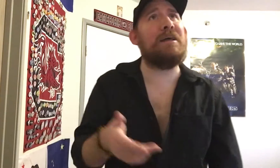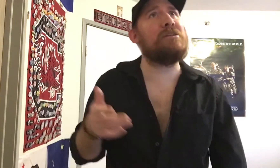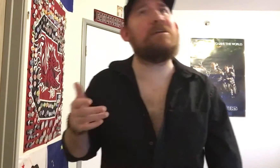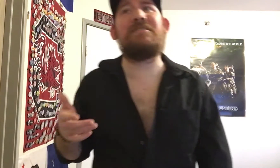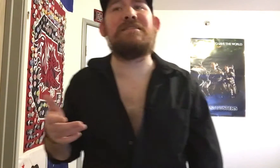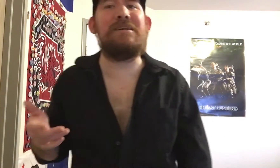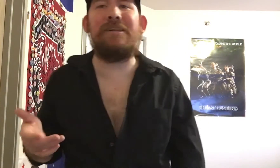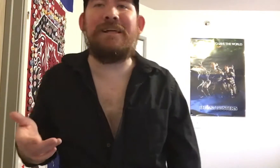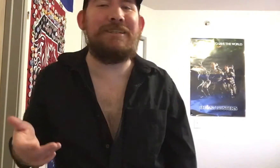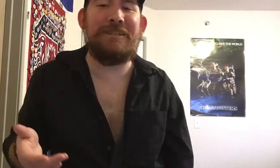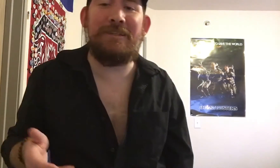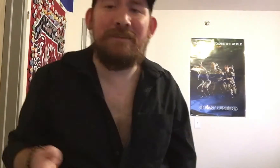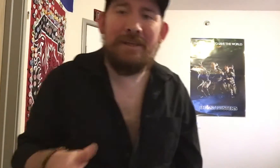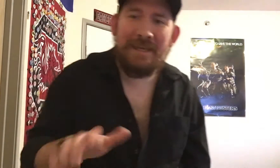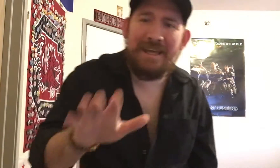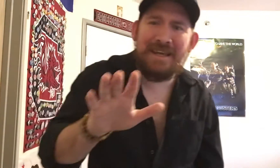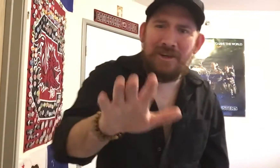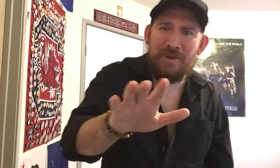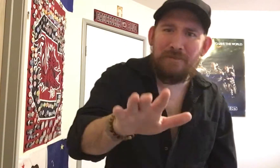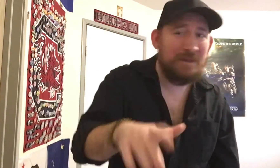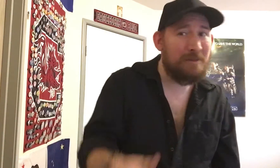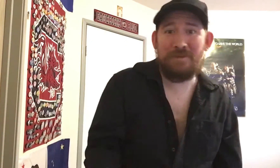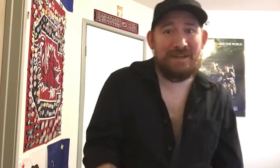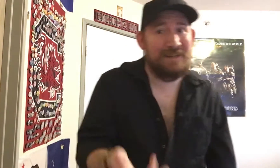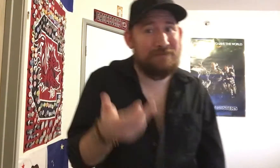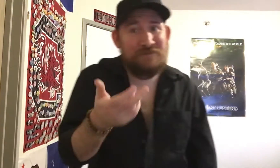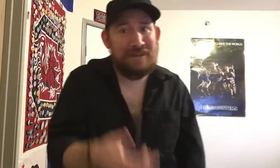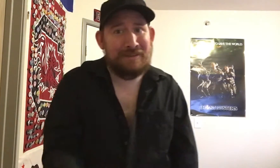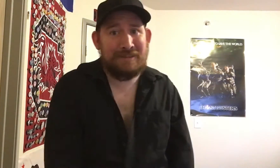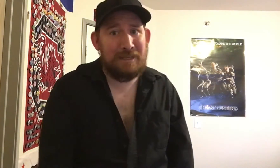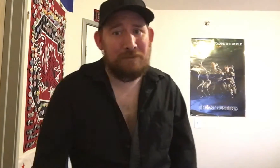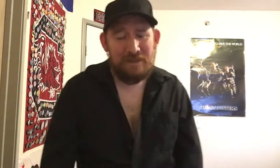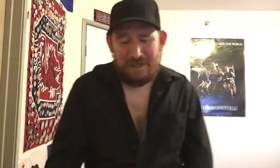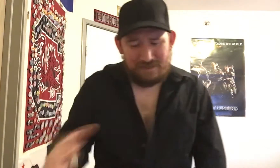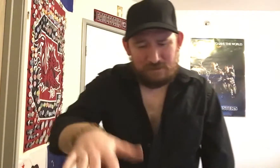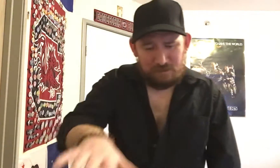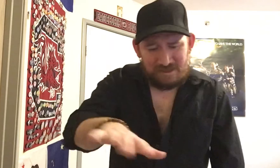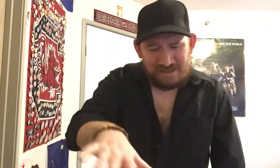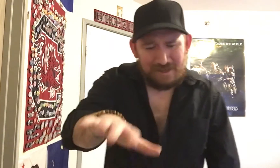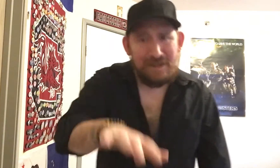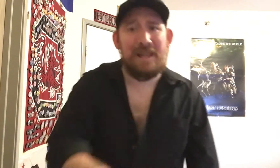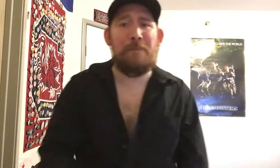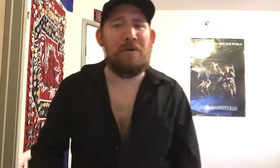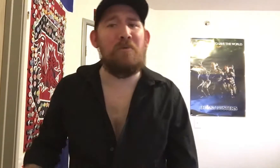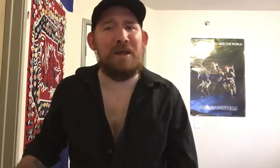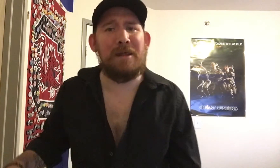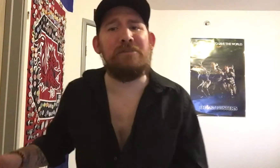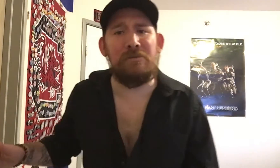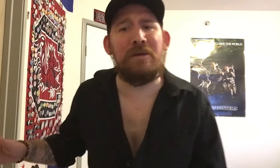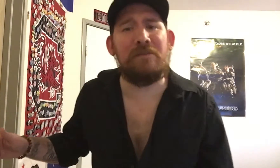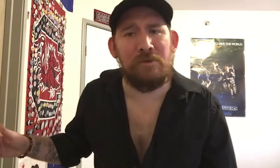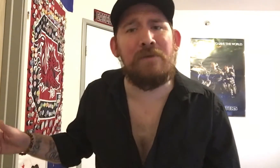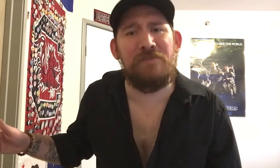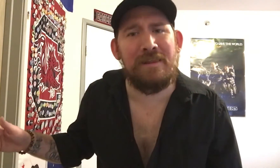be single out your girl. He at home, but he done fucked up. I swooped this girl up and what I'm about to do, he'll feel I did